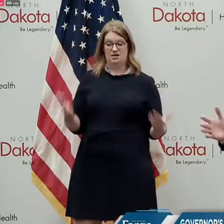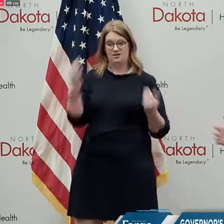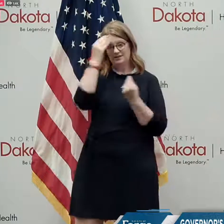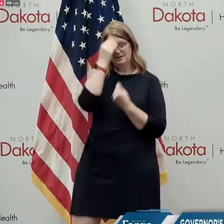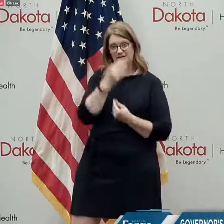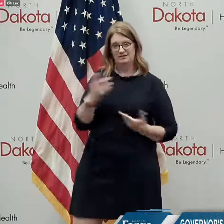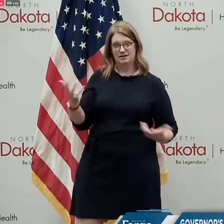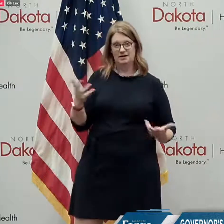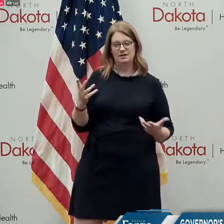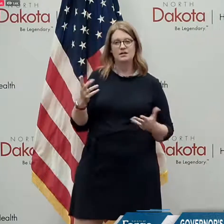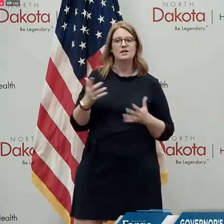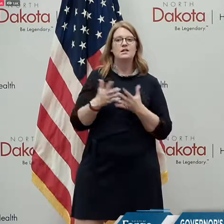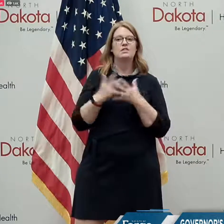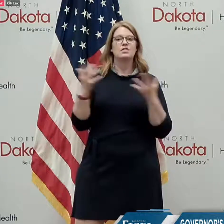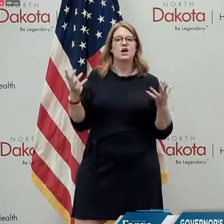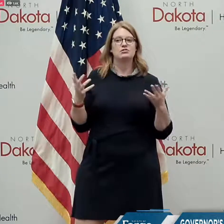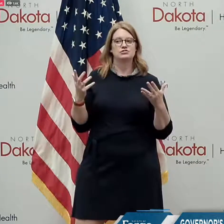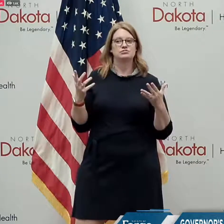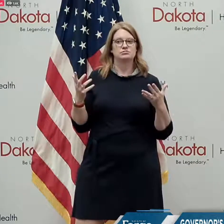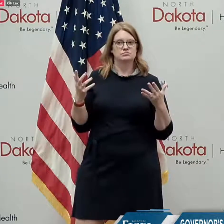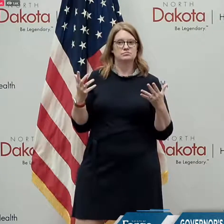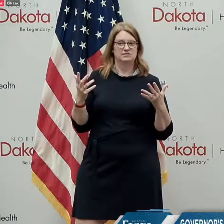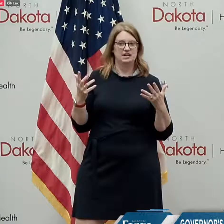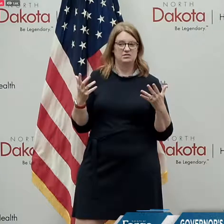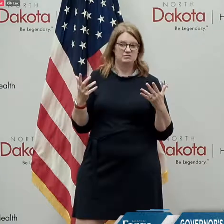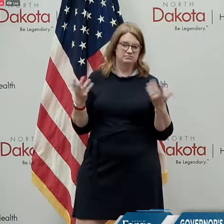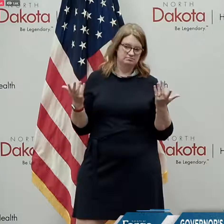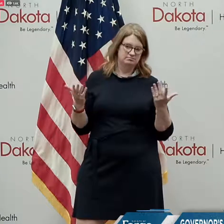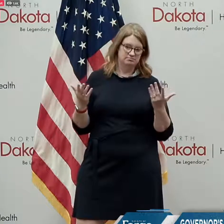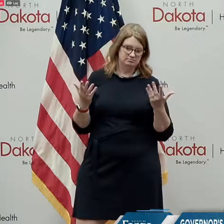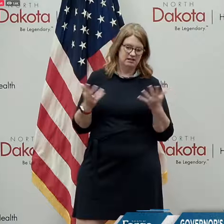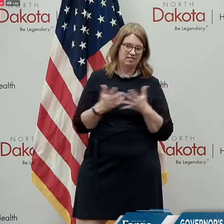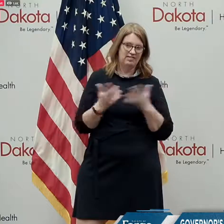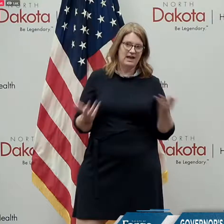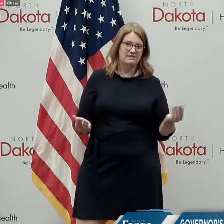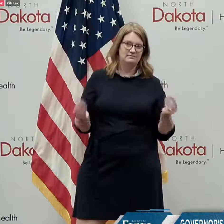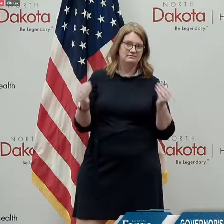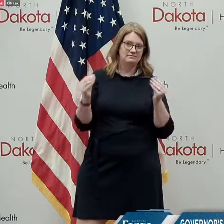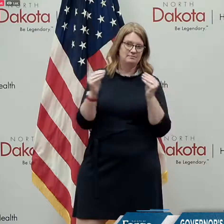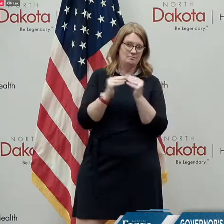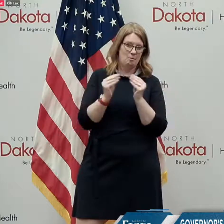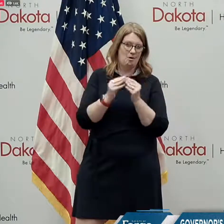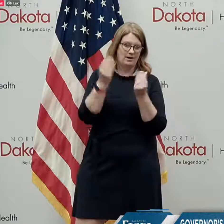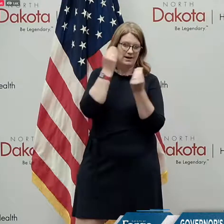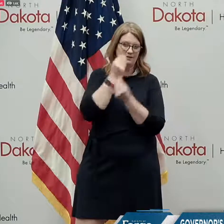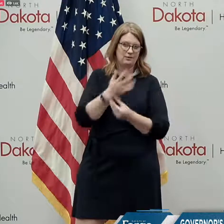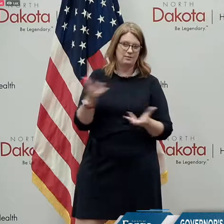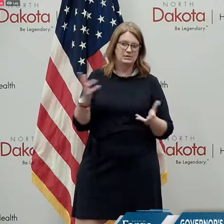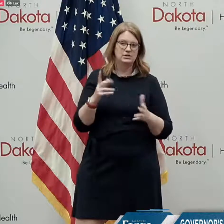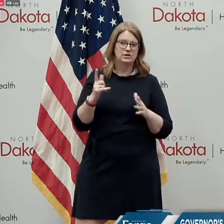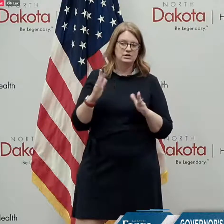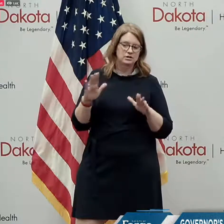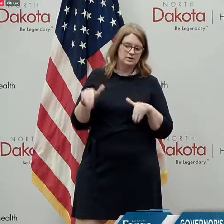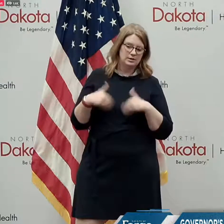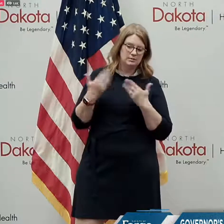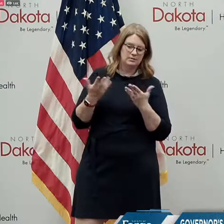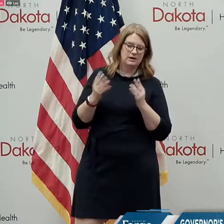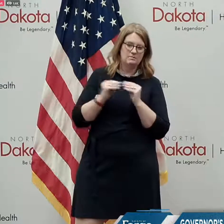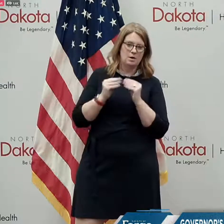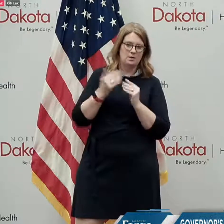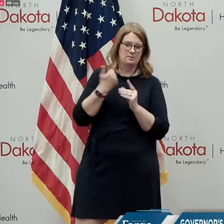large denominators, then you could release more personal identifiers without people being able